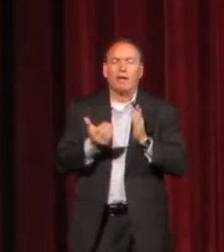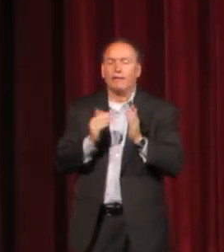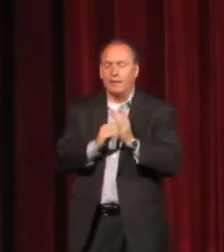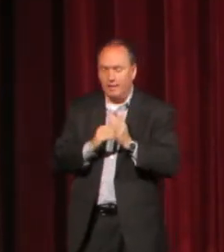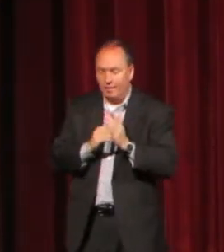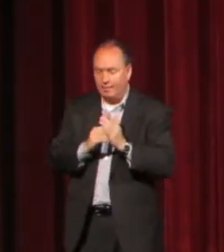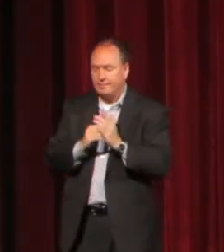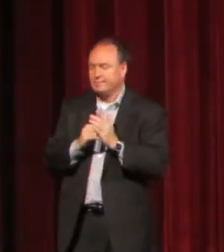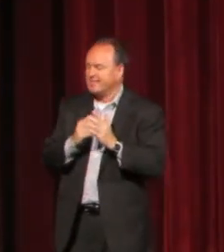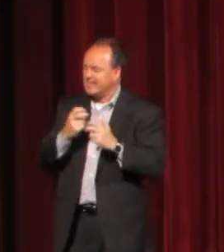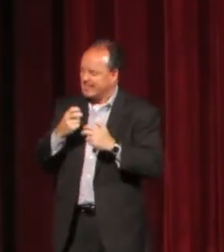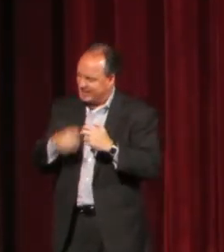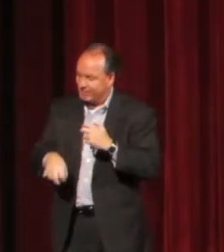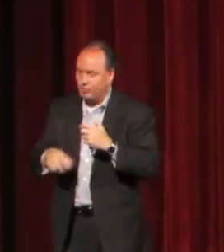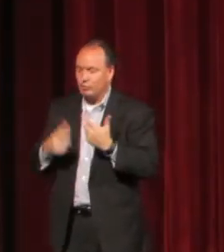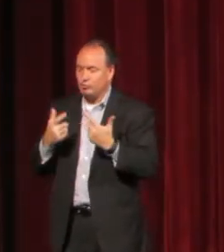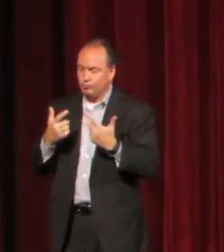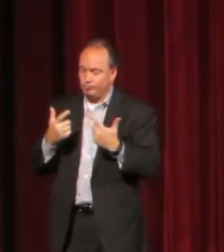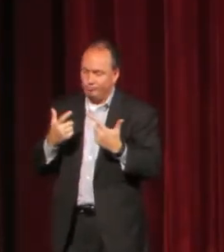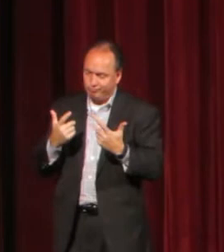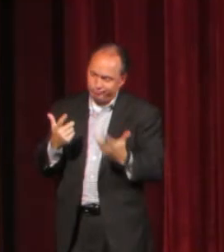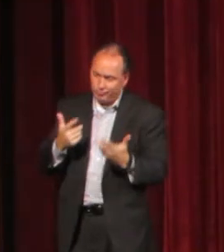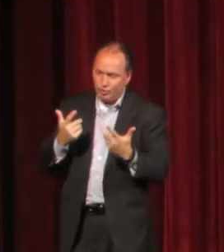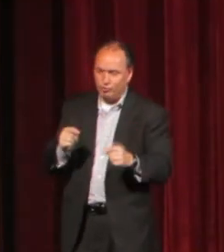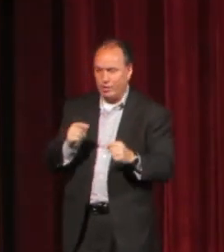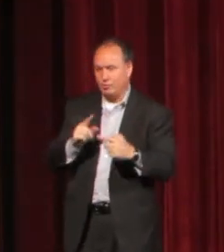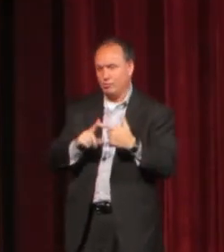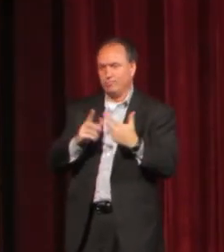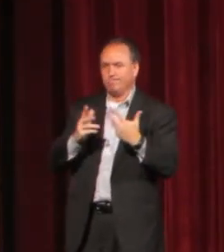Again, it's difficult to try to